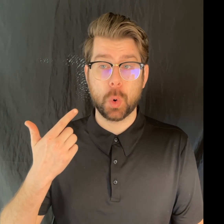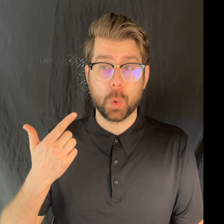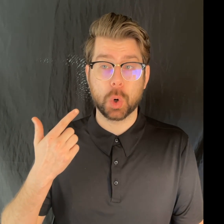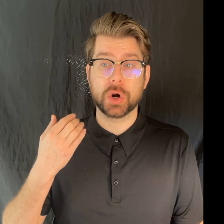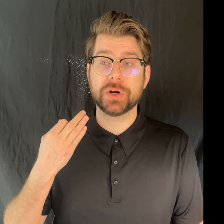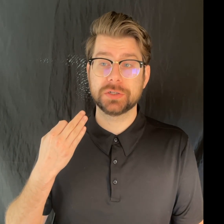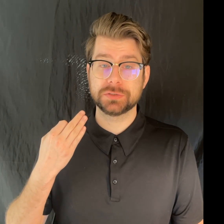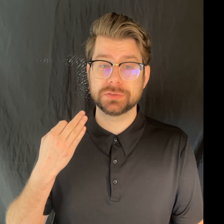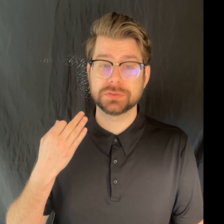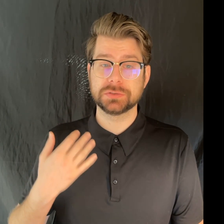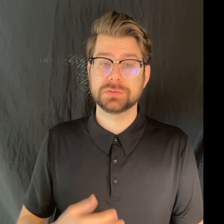war,